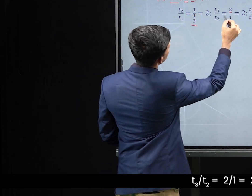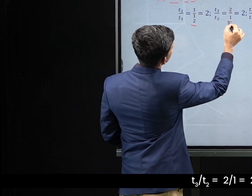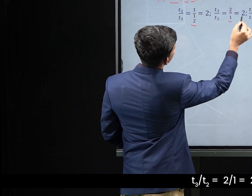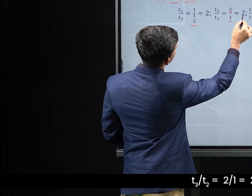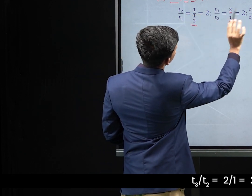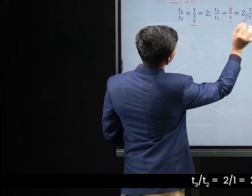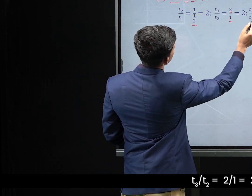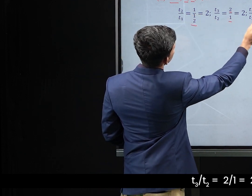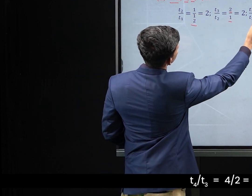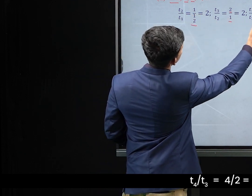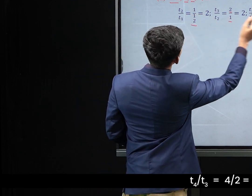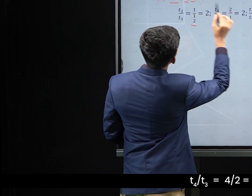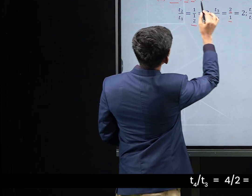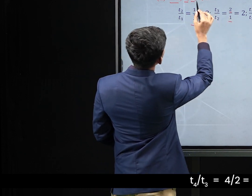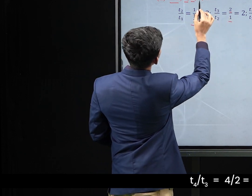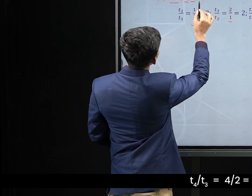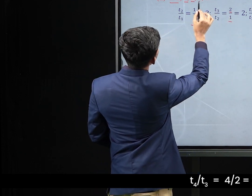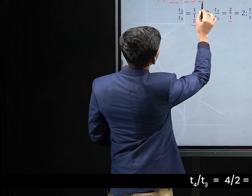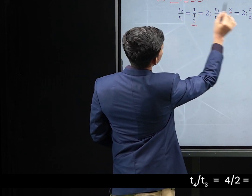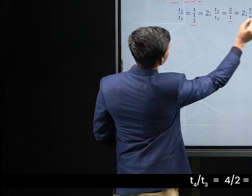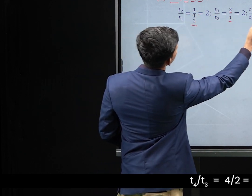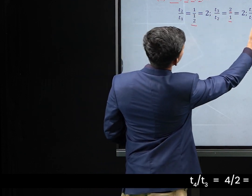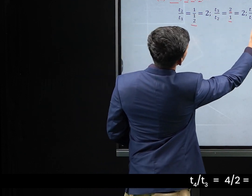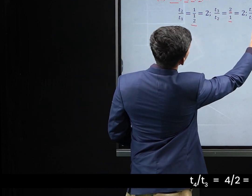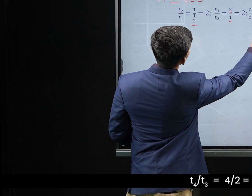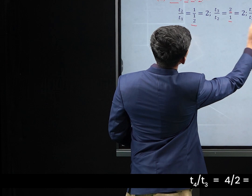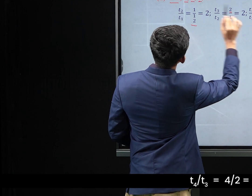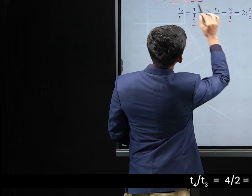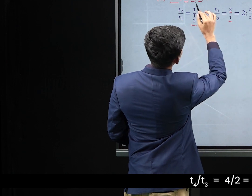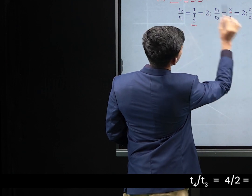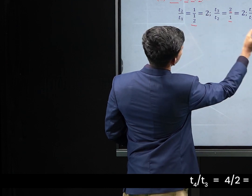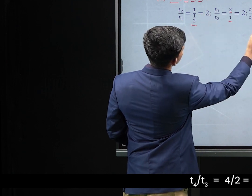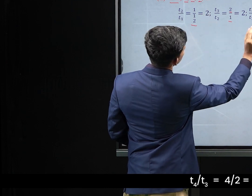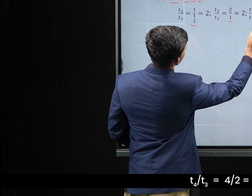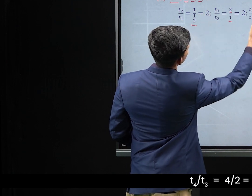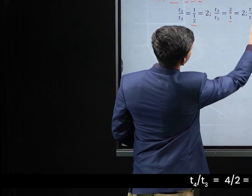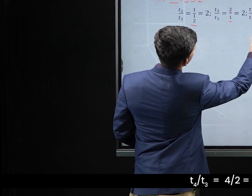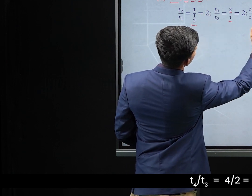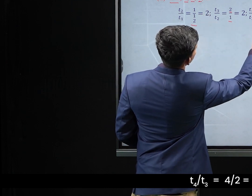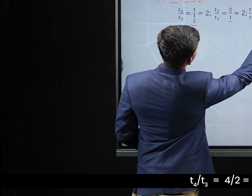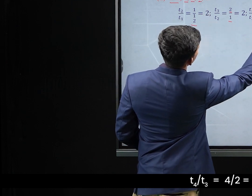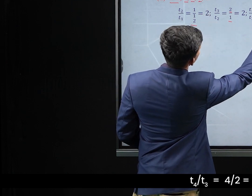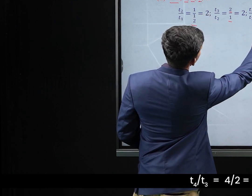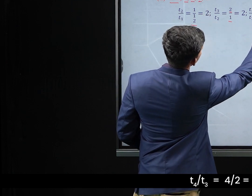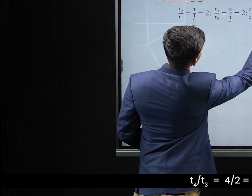2. T4 by T3 is equal to 4 by 2, which is equal to 2.